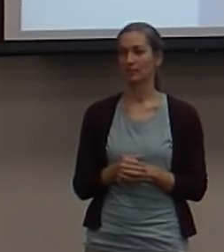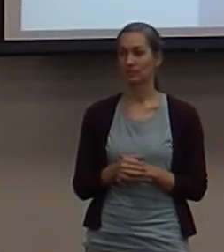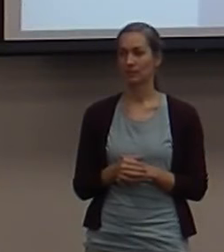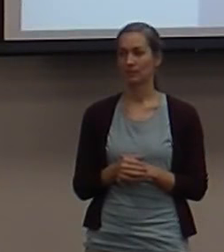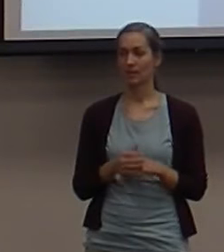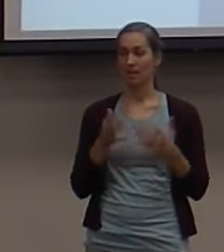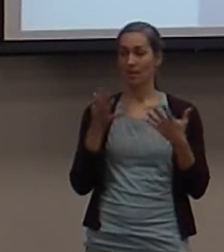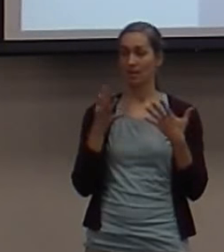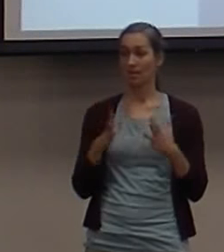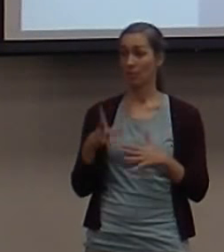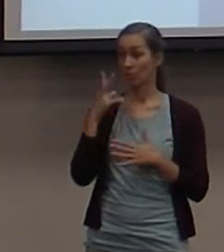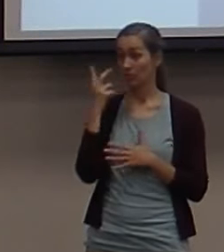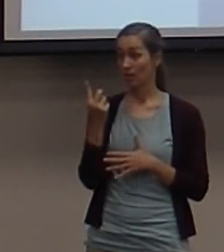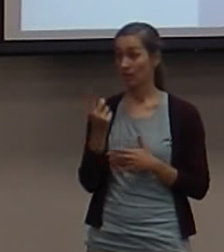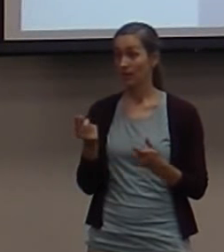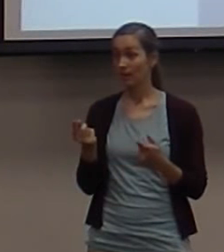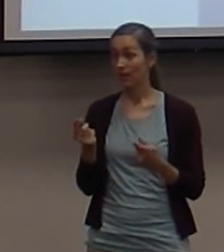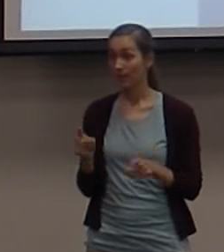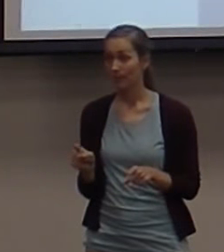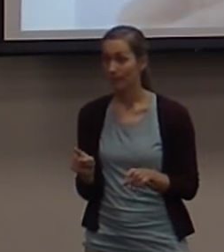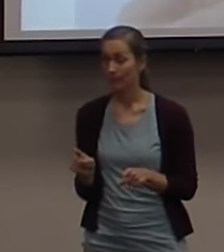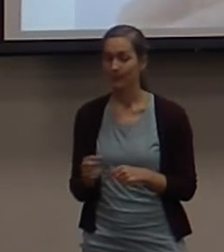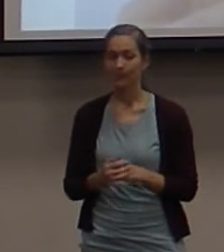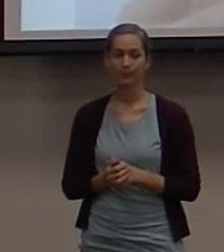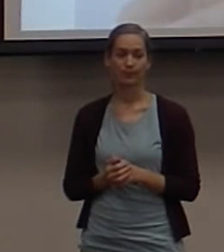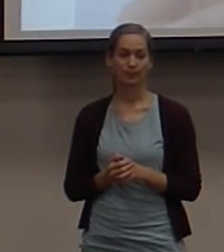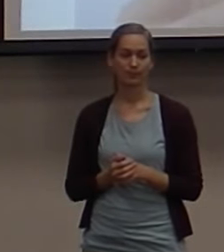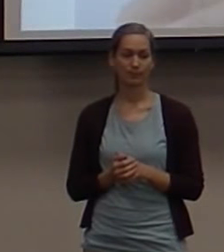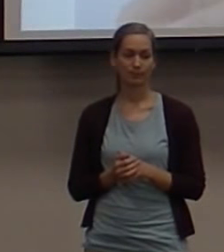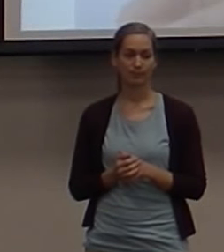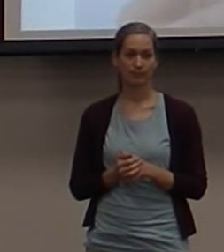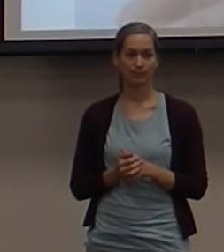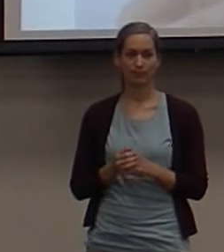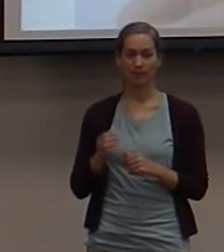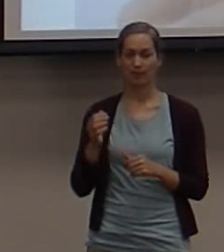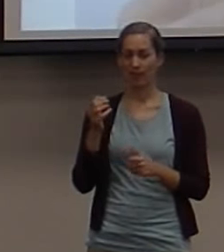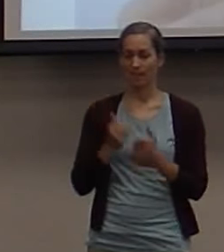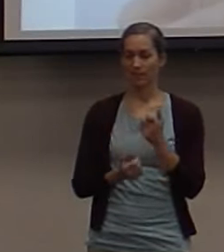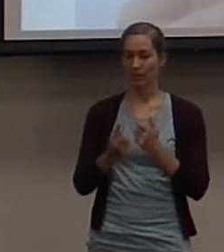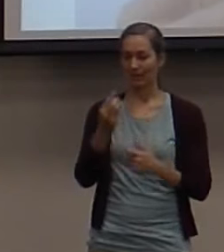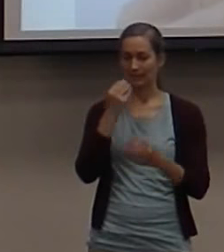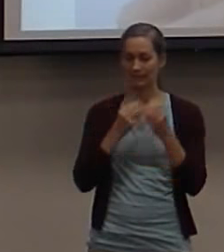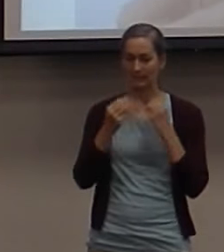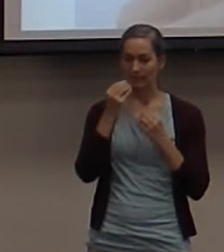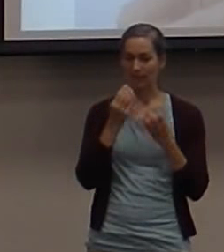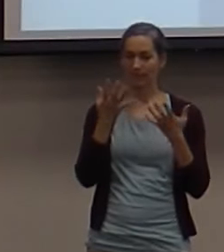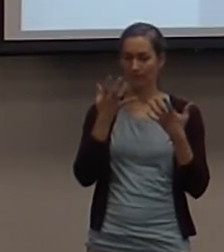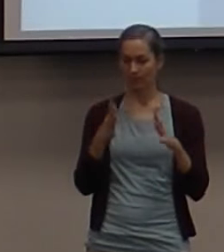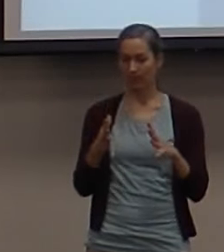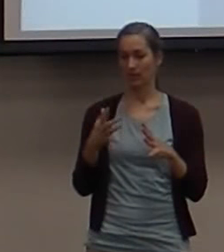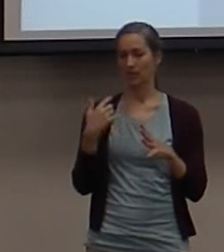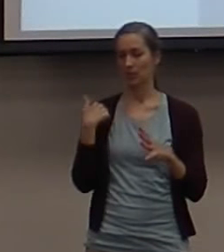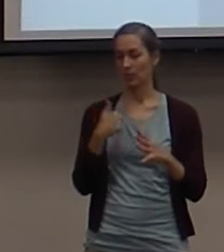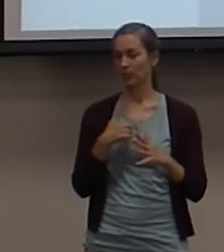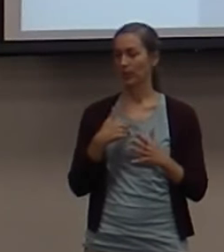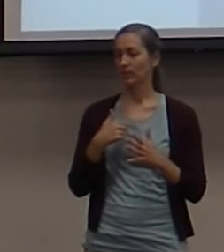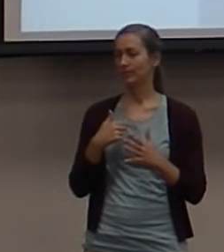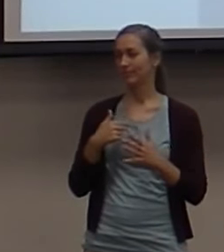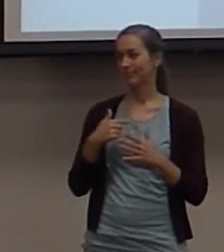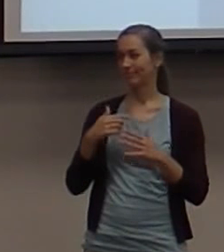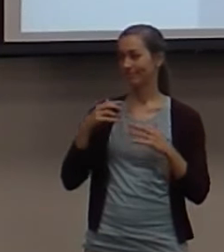But then we saw something happen. After everybody had gone through the line, and after we had sat and we were talking